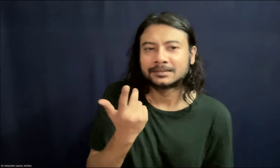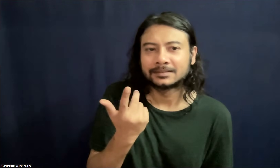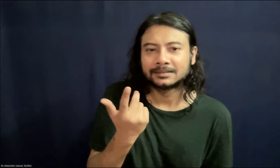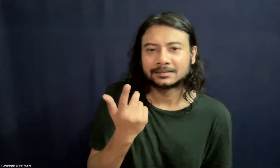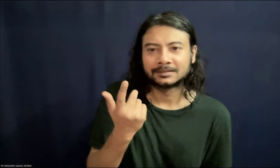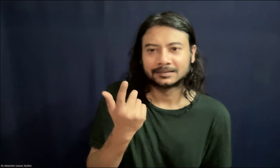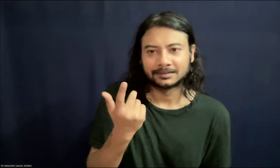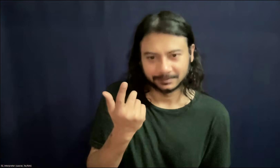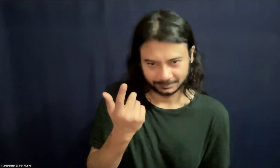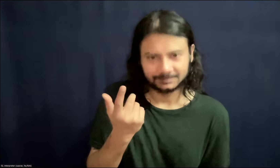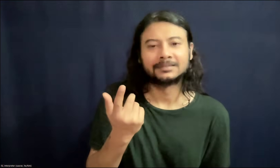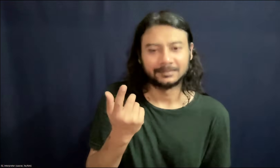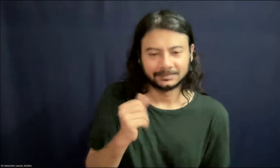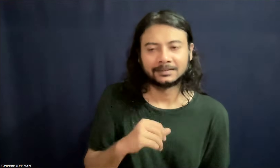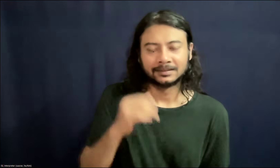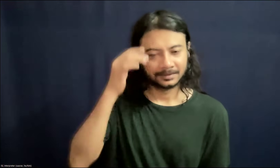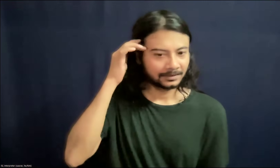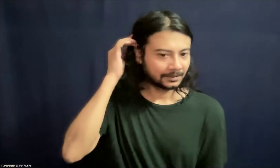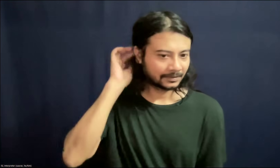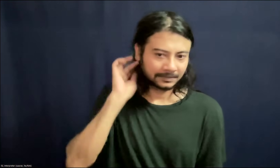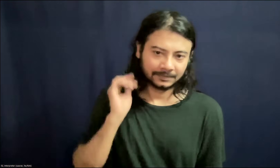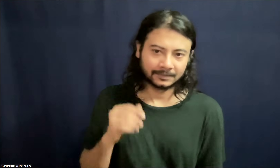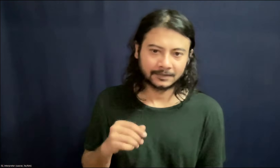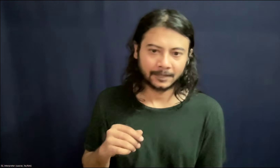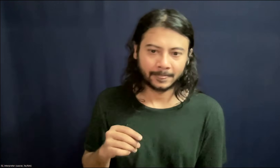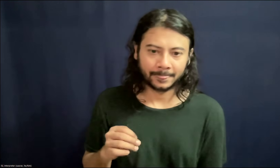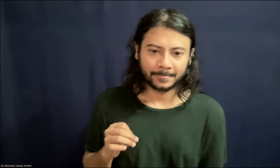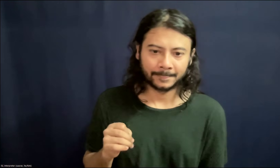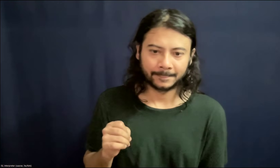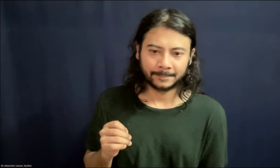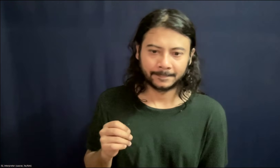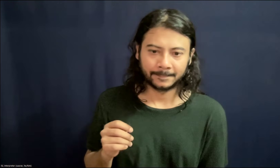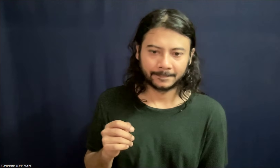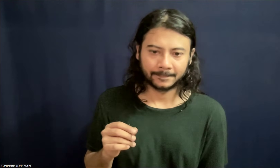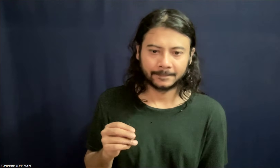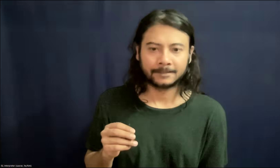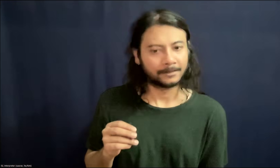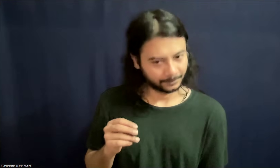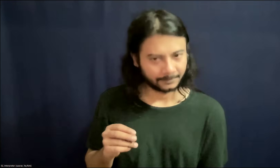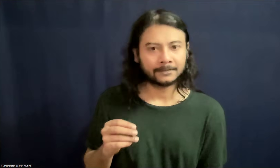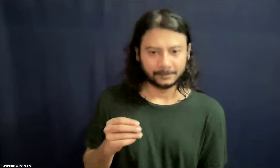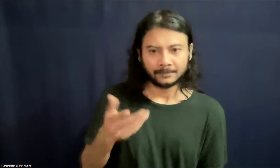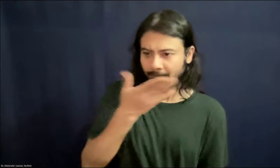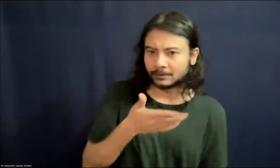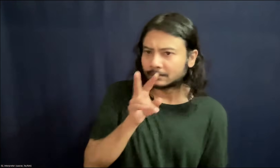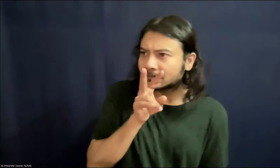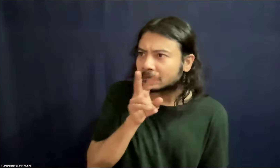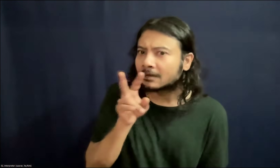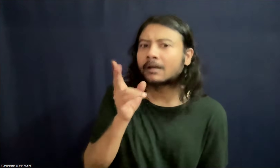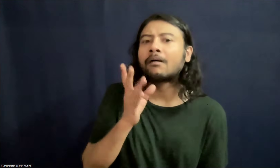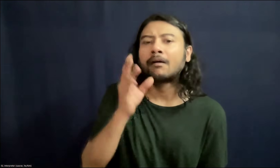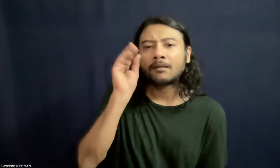So we have actually learned that uh, you know how Krishna is present everywhere. He is the